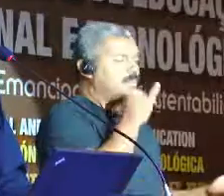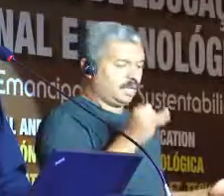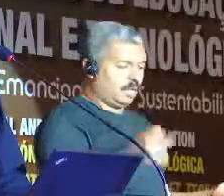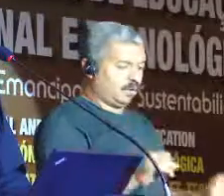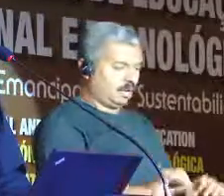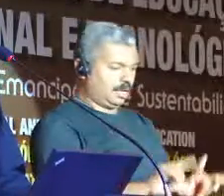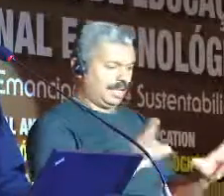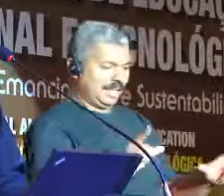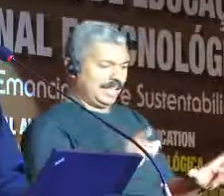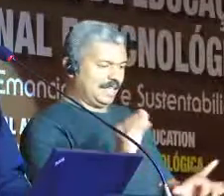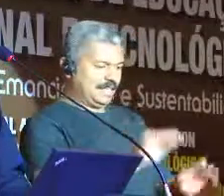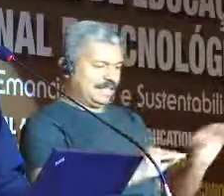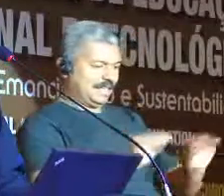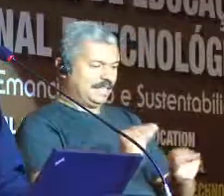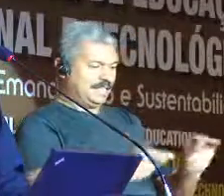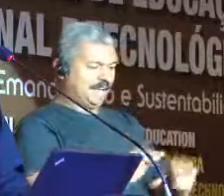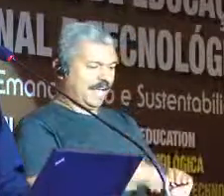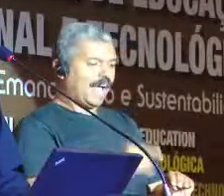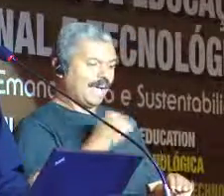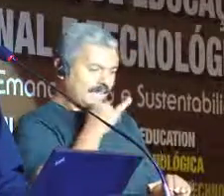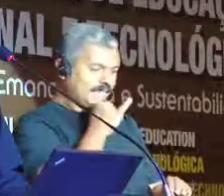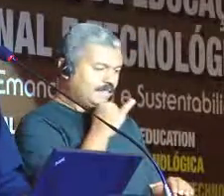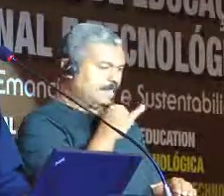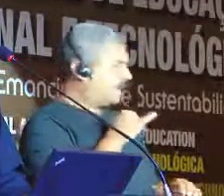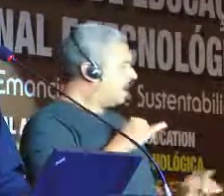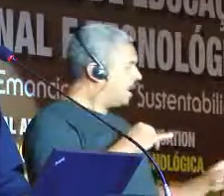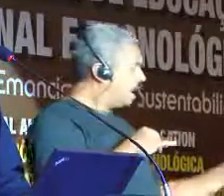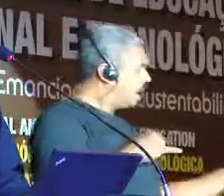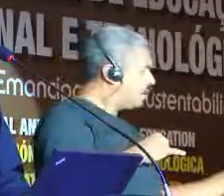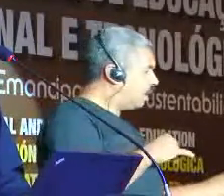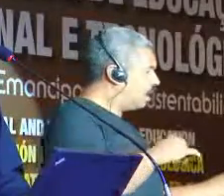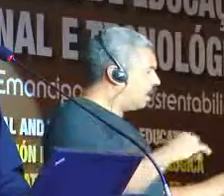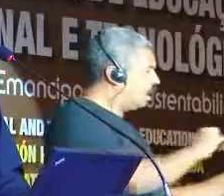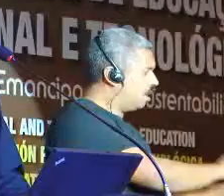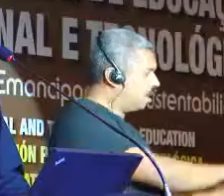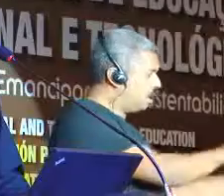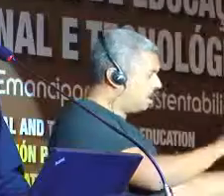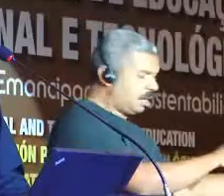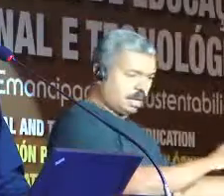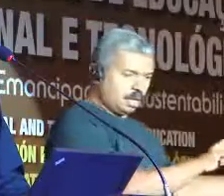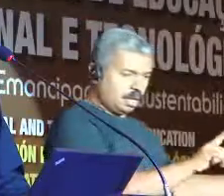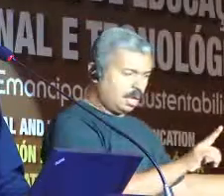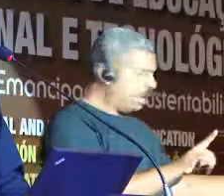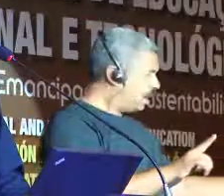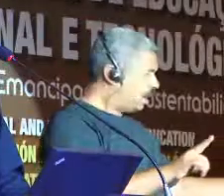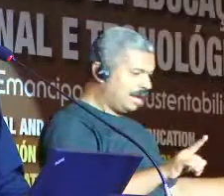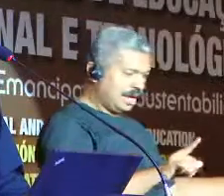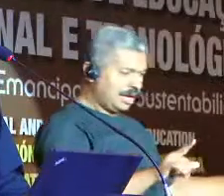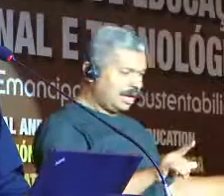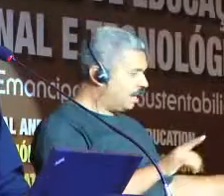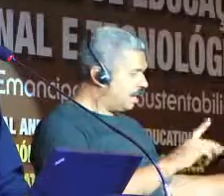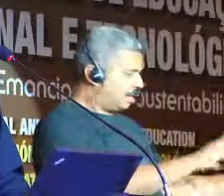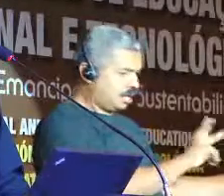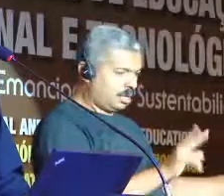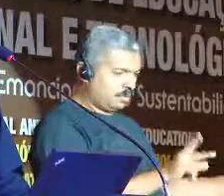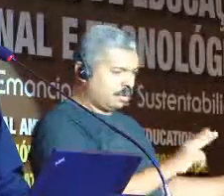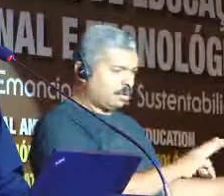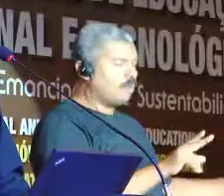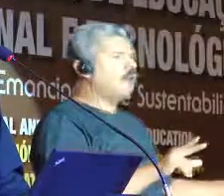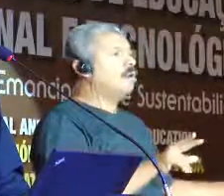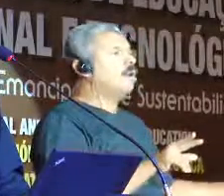top of our Windows emulator called Wine. If that is not good enough, you can run Windows